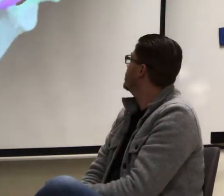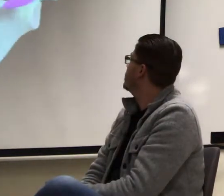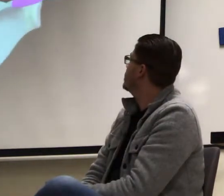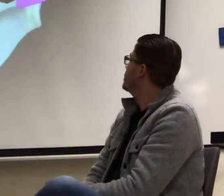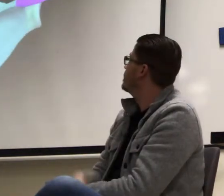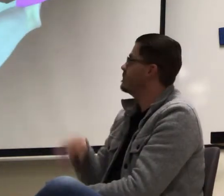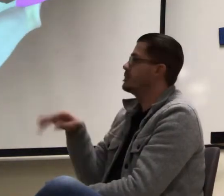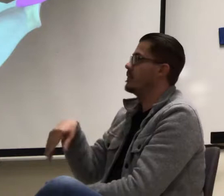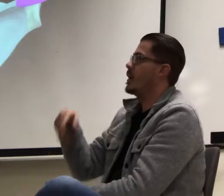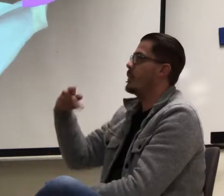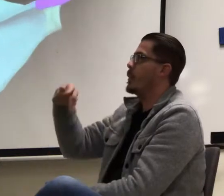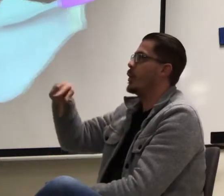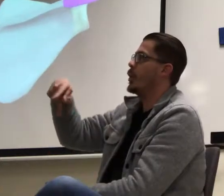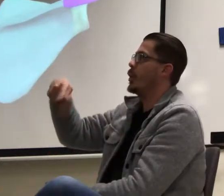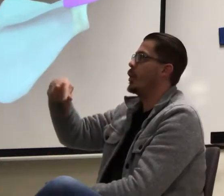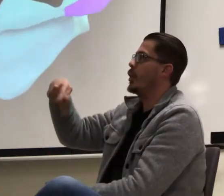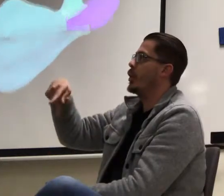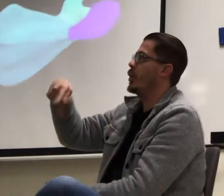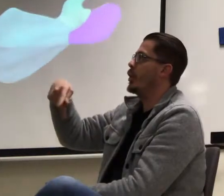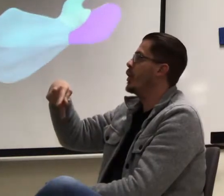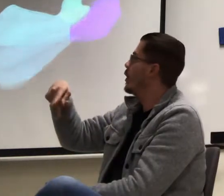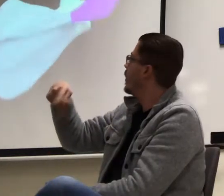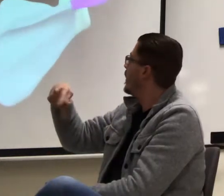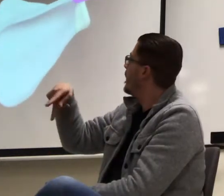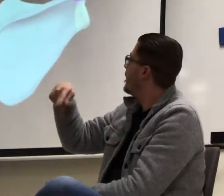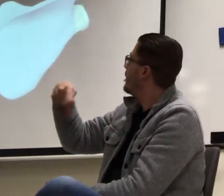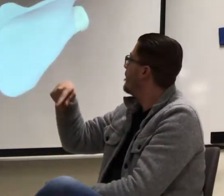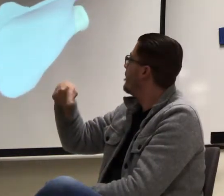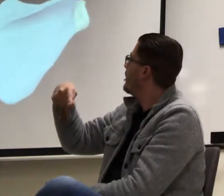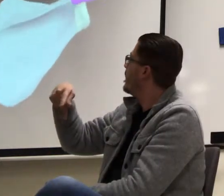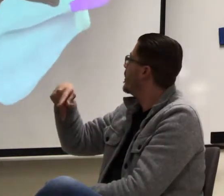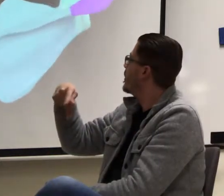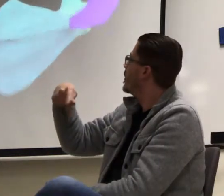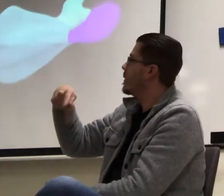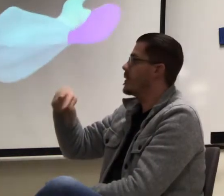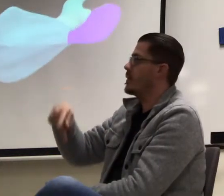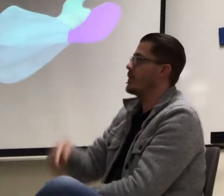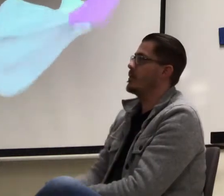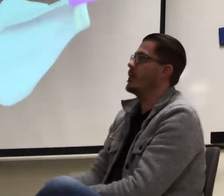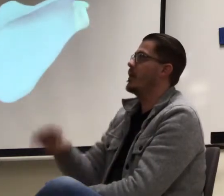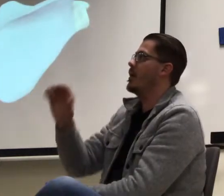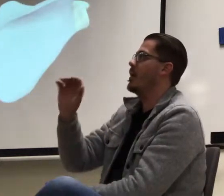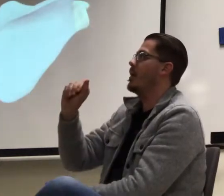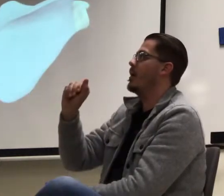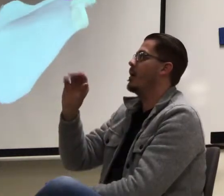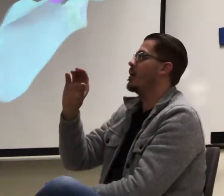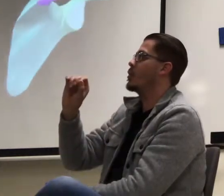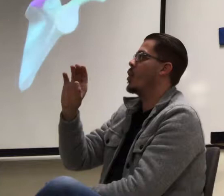There it is, highlighted in purple. Okay, just continues on from the spine.